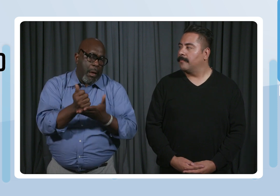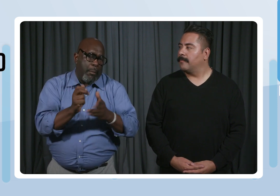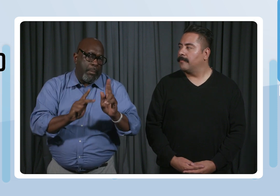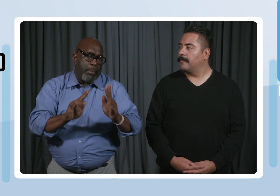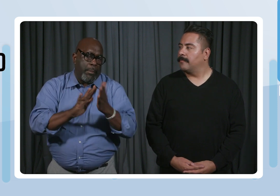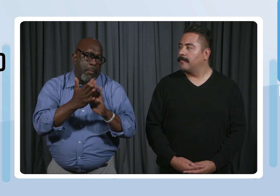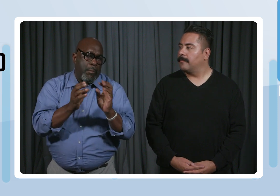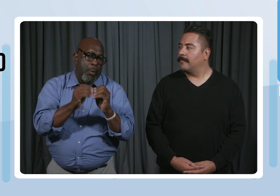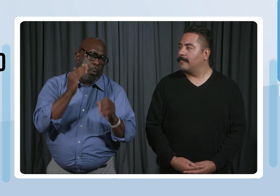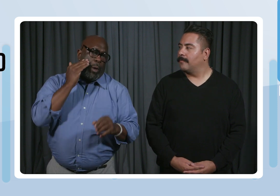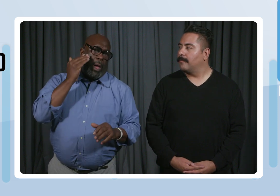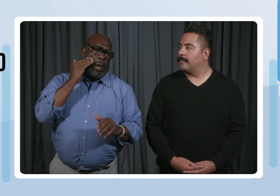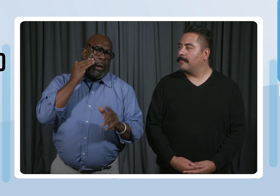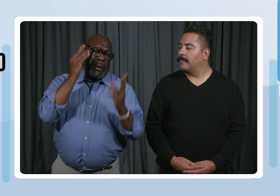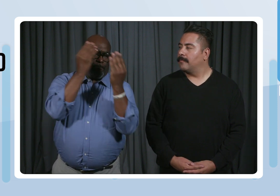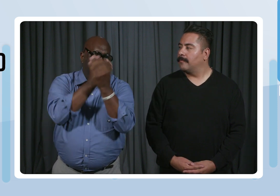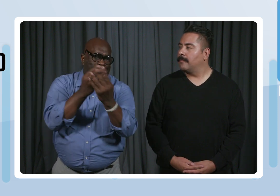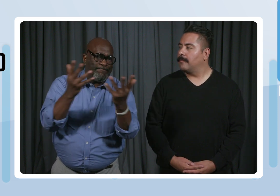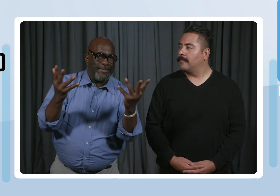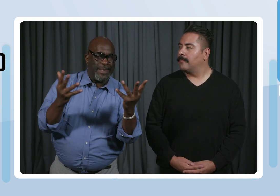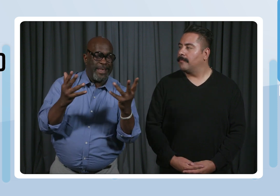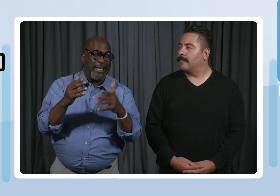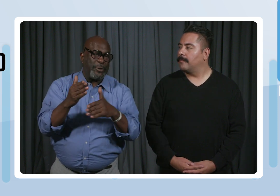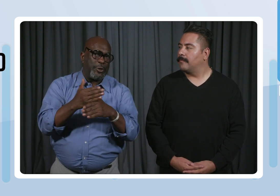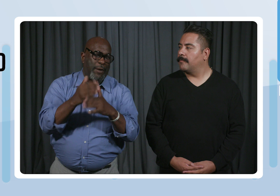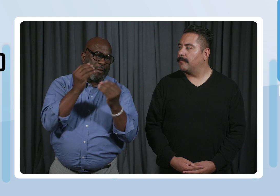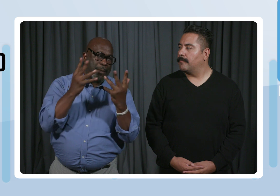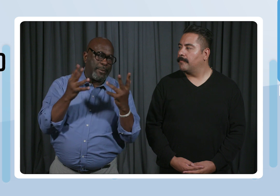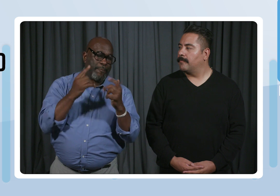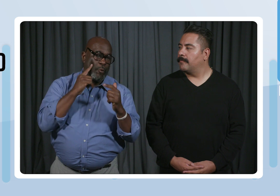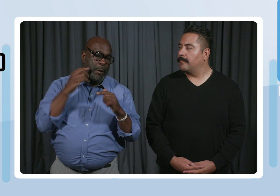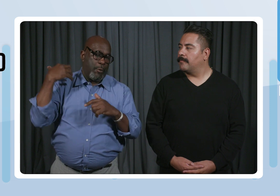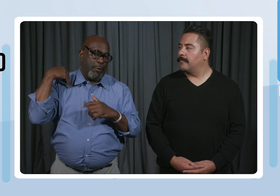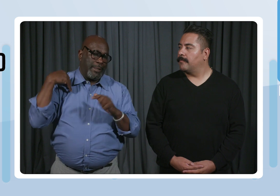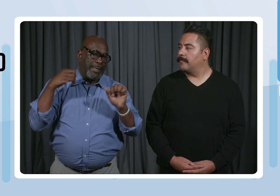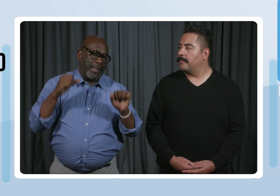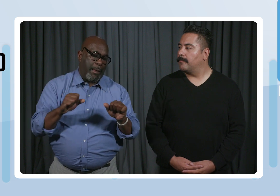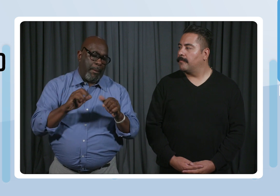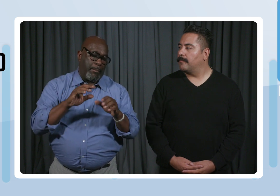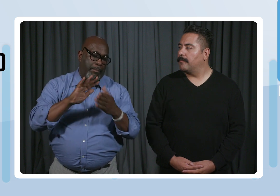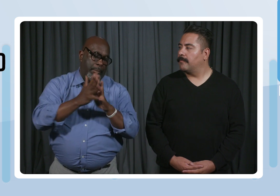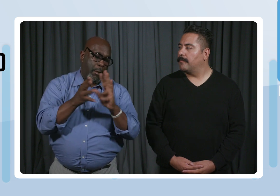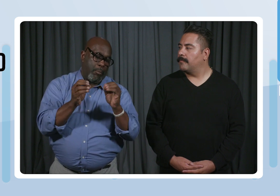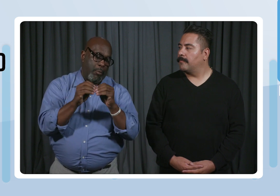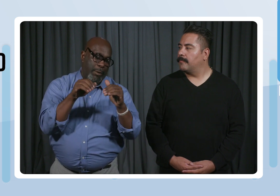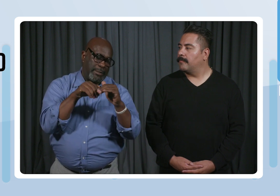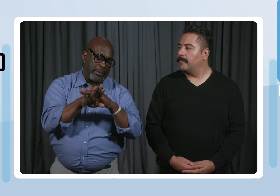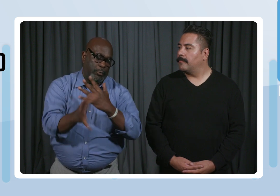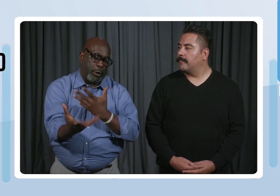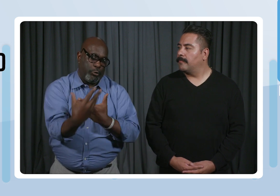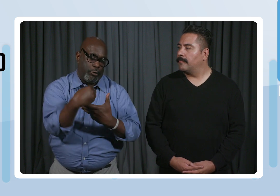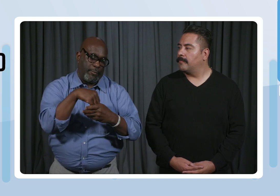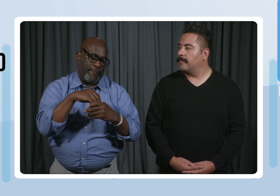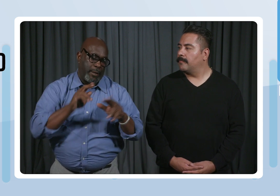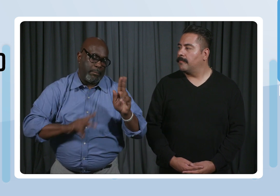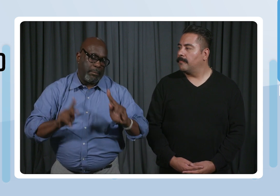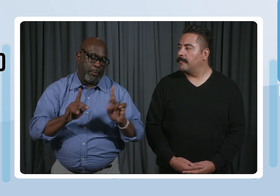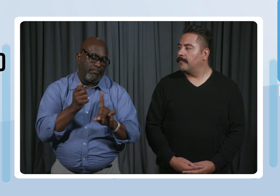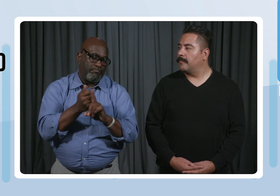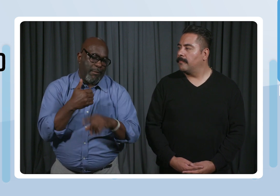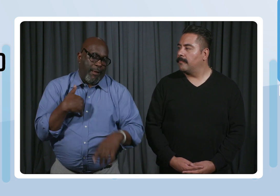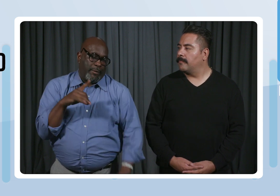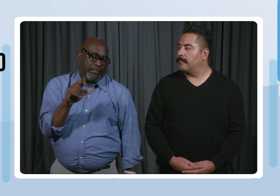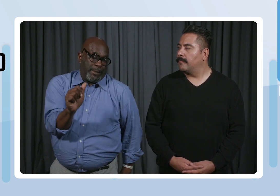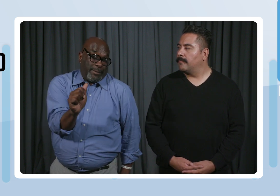and share information to employers on how to be more accessible and inclusive to individuals with disabilities. As